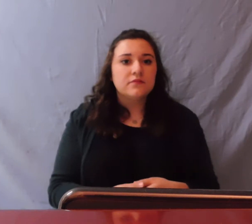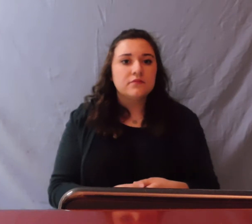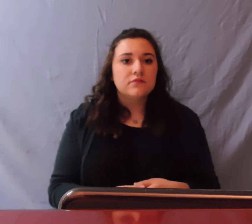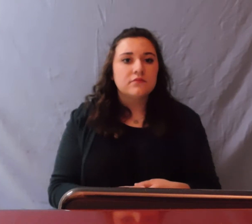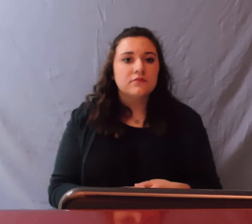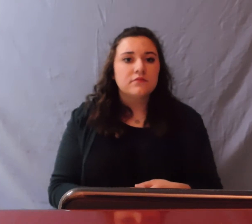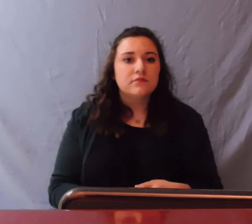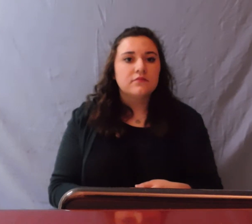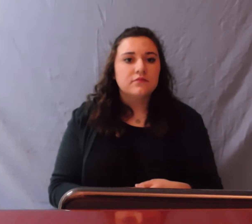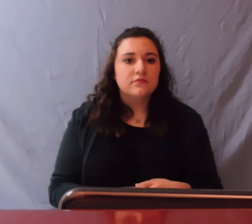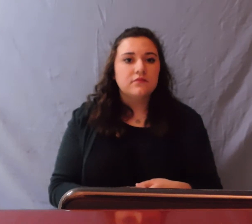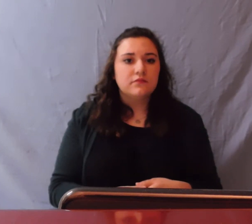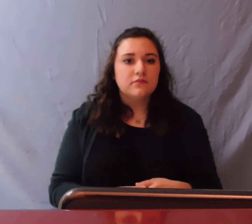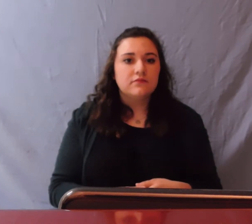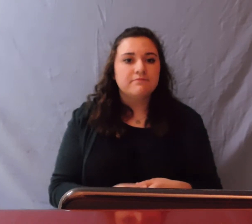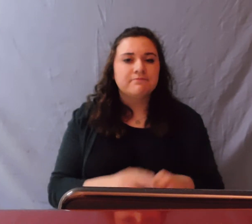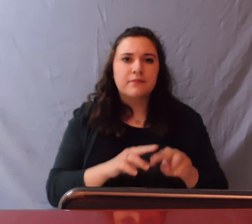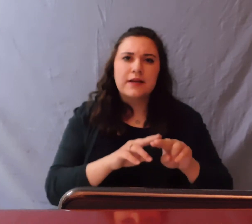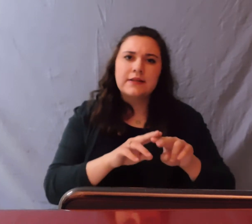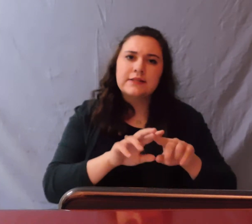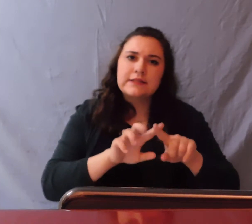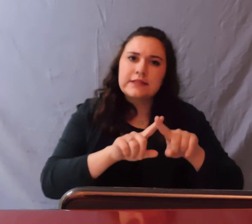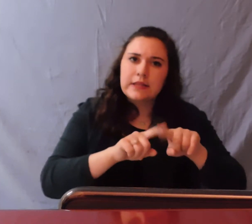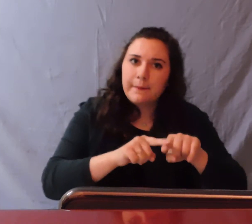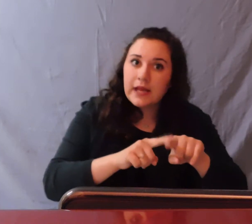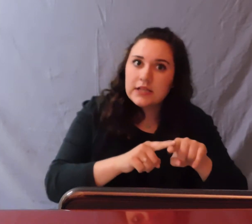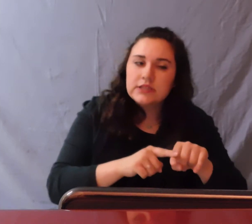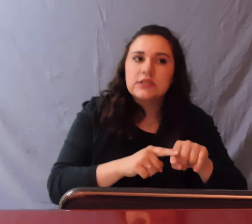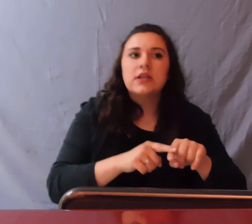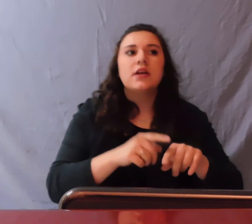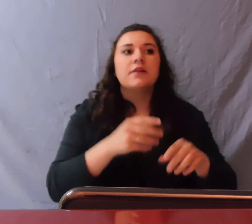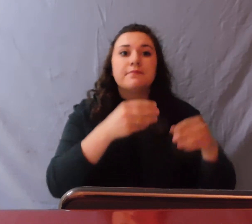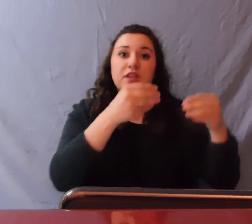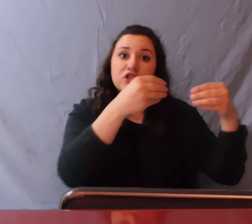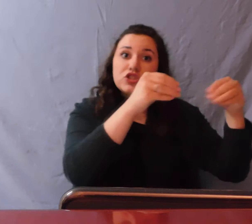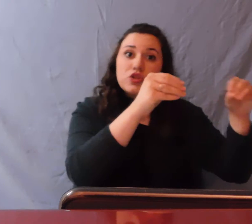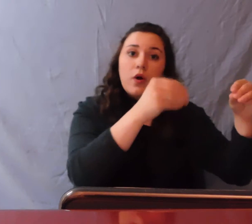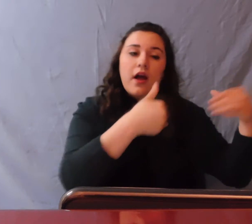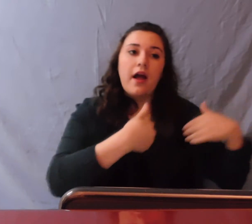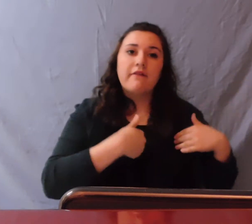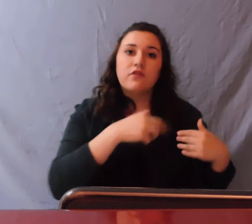times, depending on the store, they might have on the receipt the remaining balance